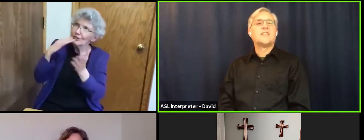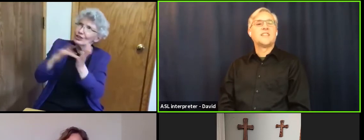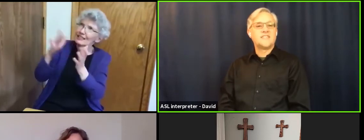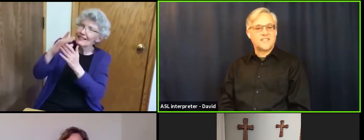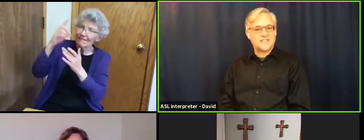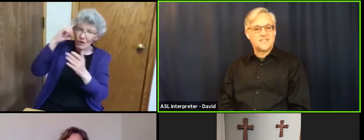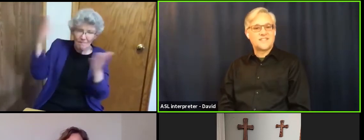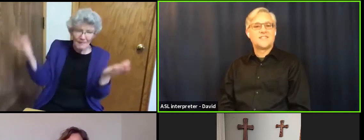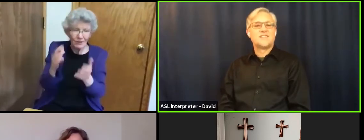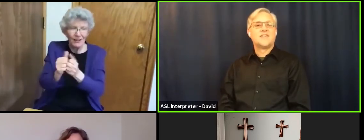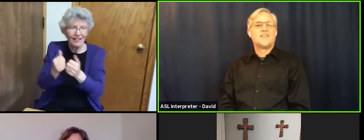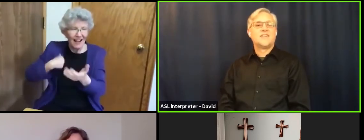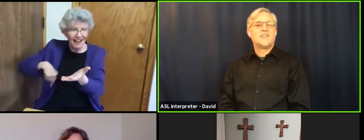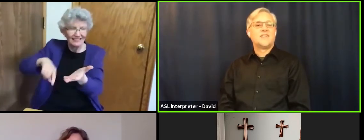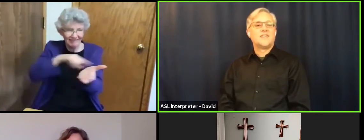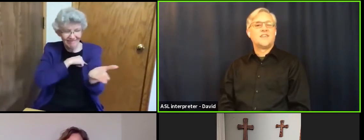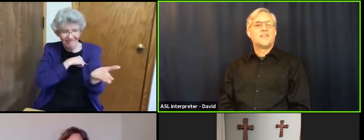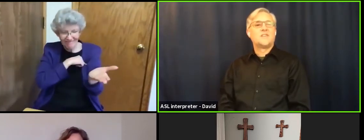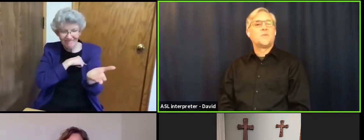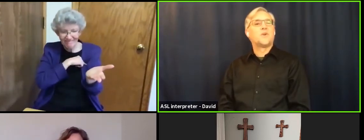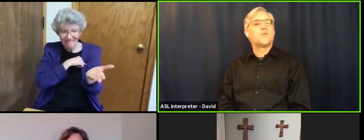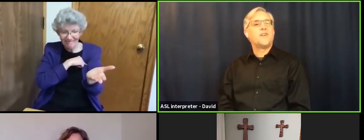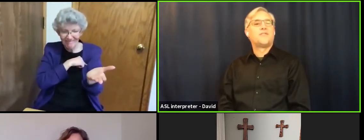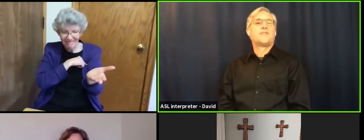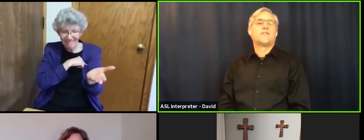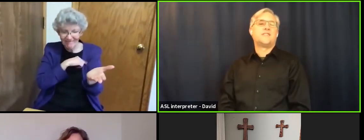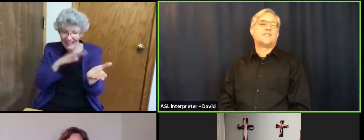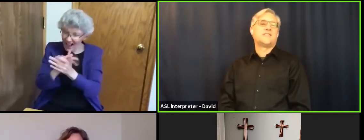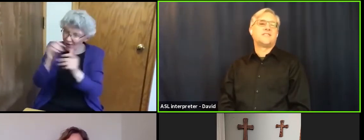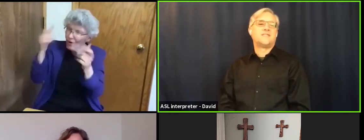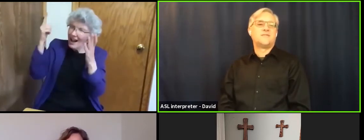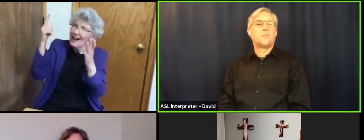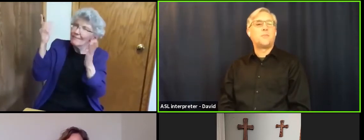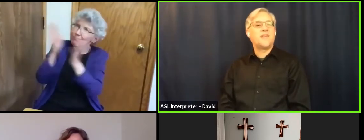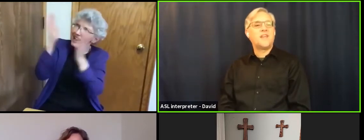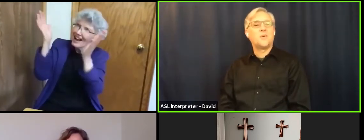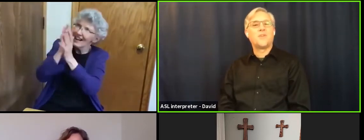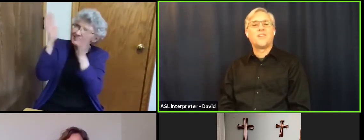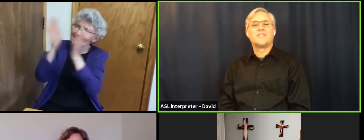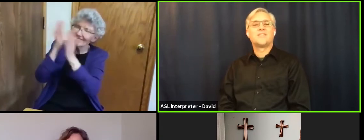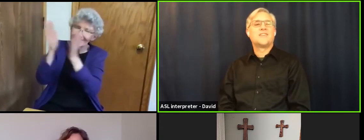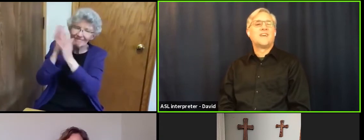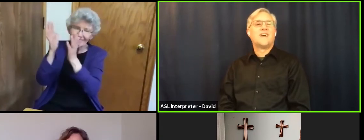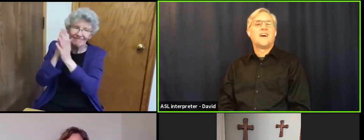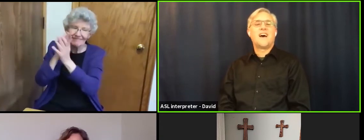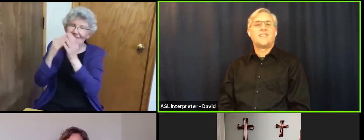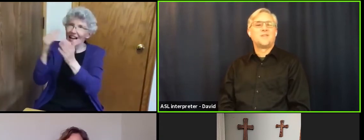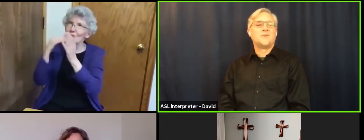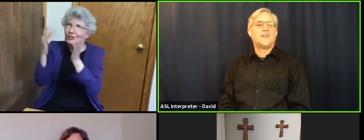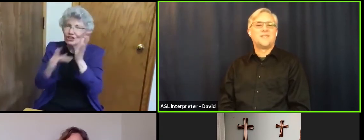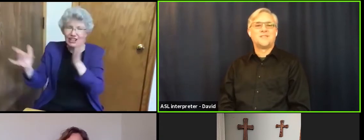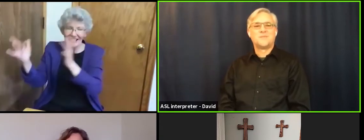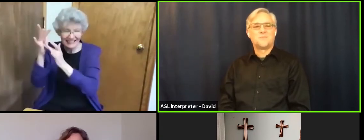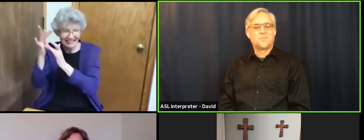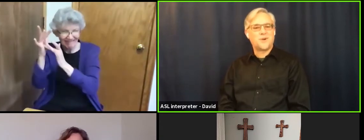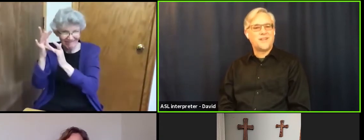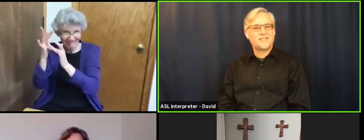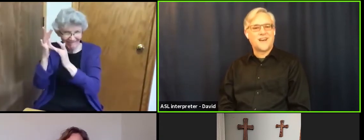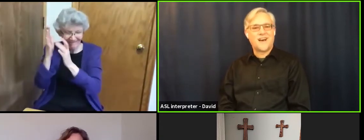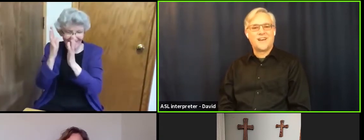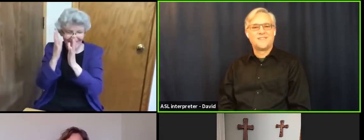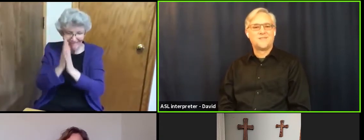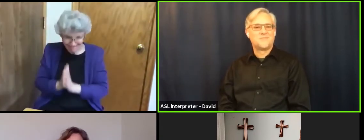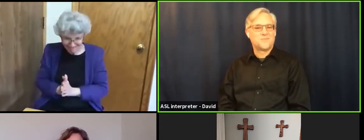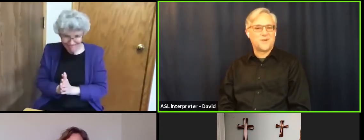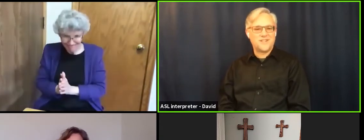Jesus listens. We are grateful for Jesus for being here with us. Hallelujah.